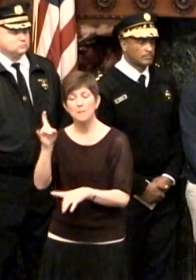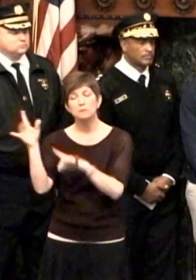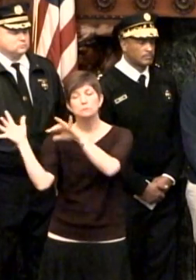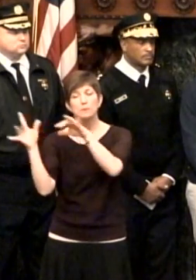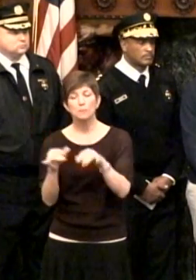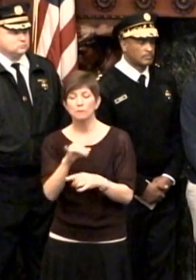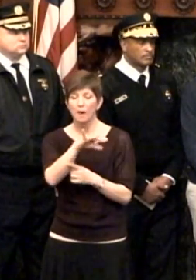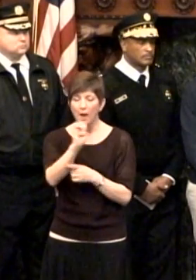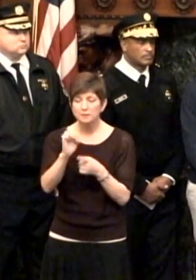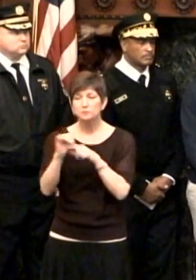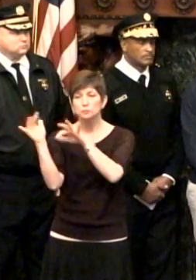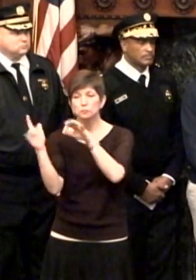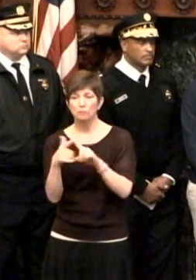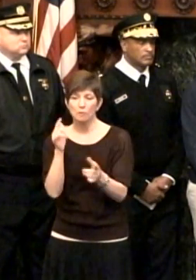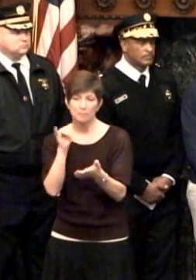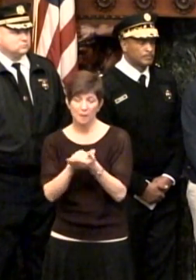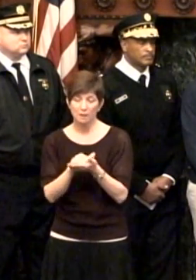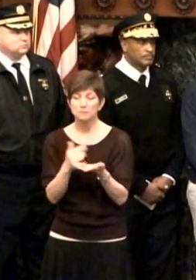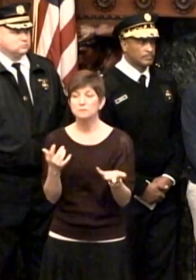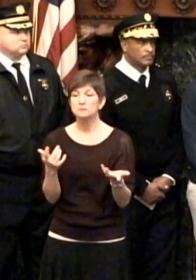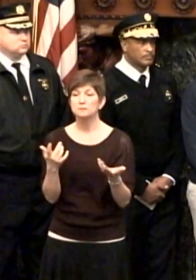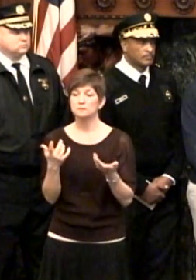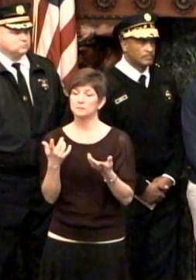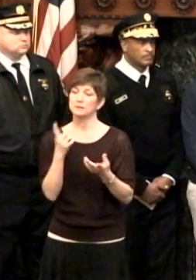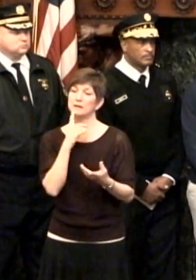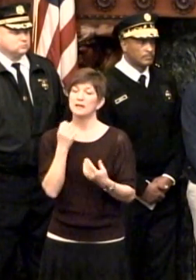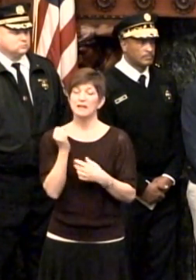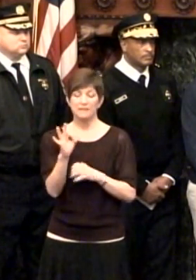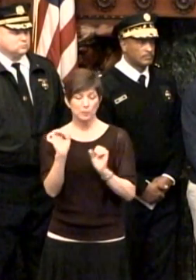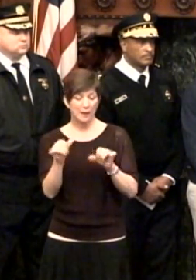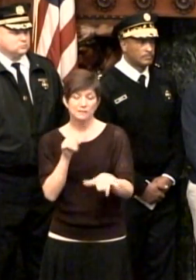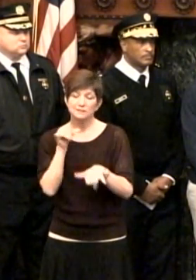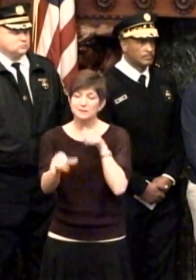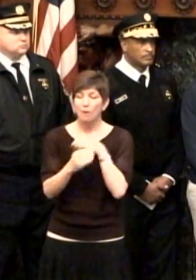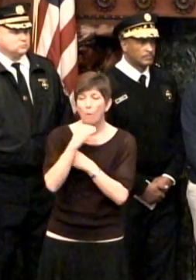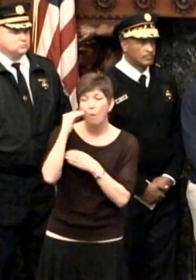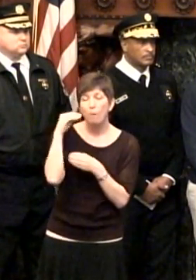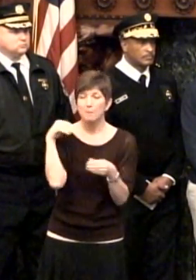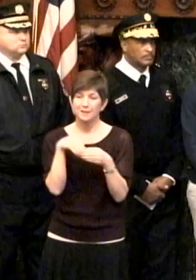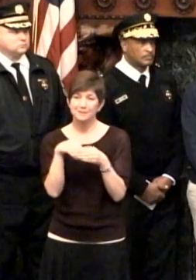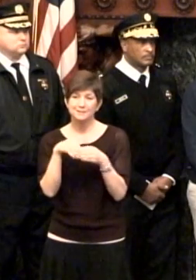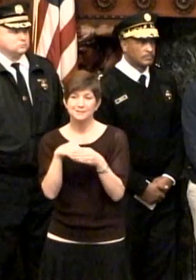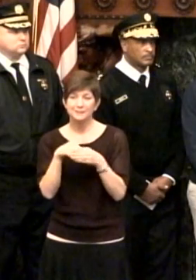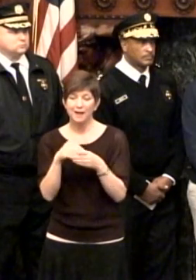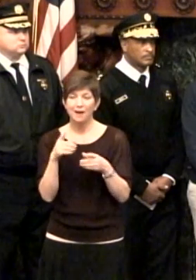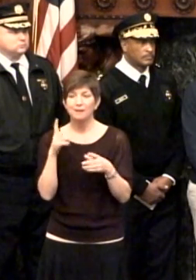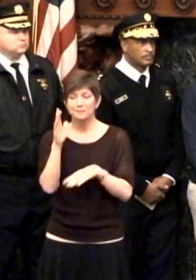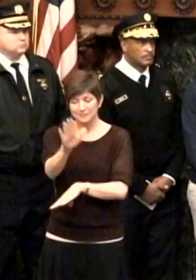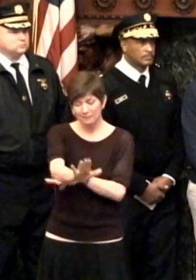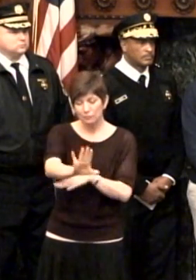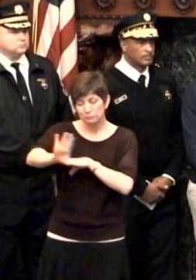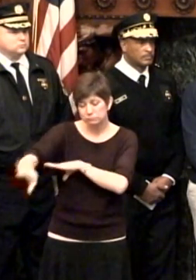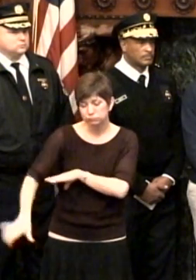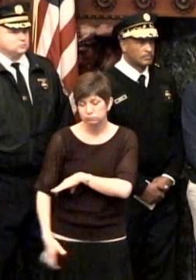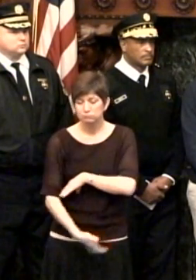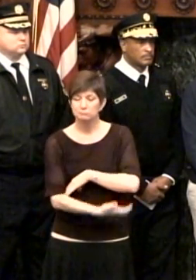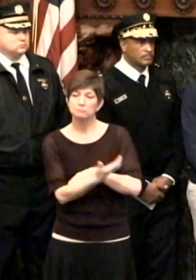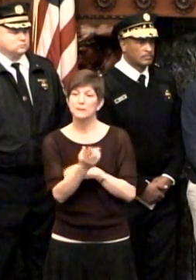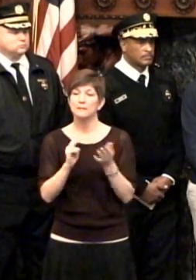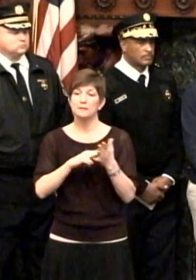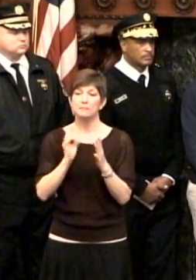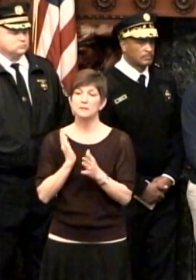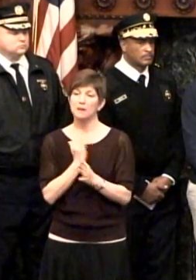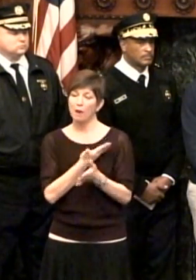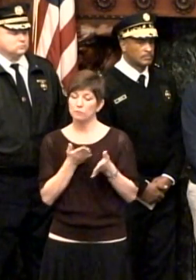and rear of the vehicle. Try to stay inside and off the streets in the course of late this afternoon into the evening. That gives our